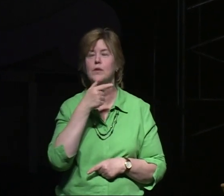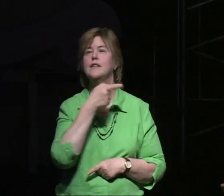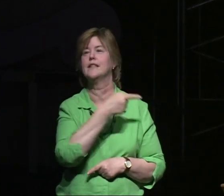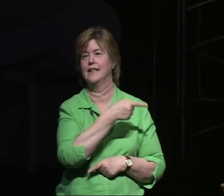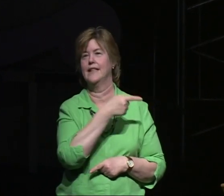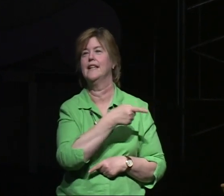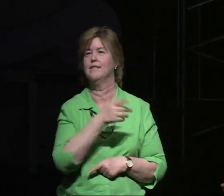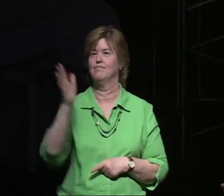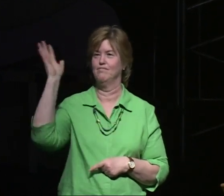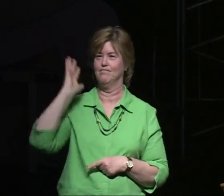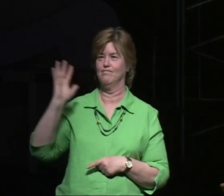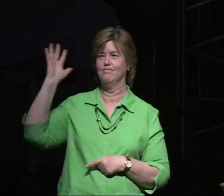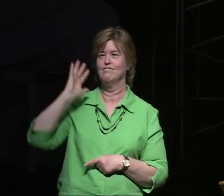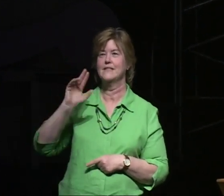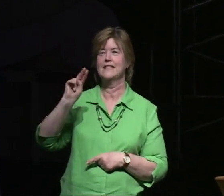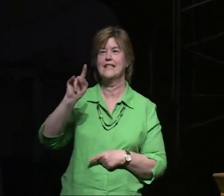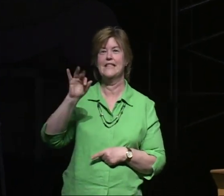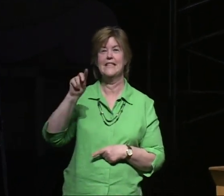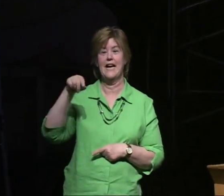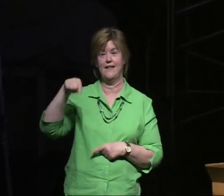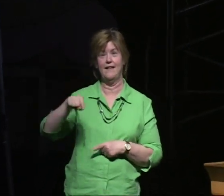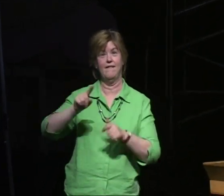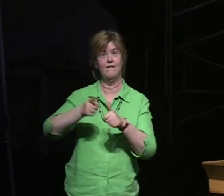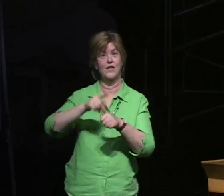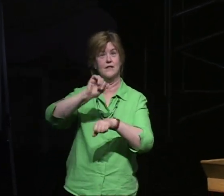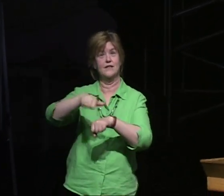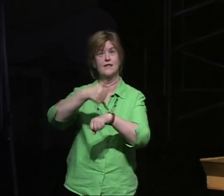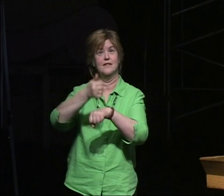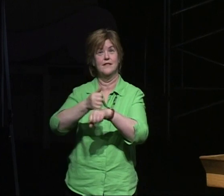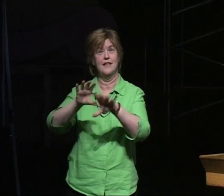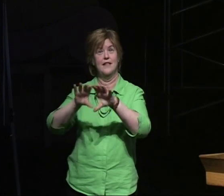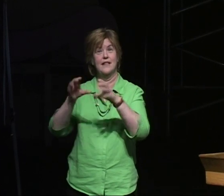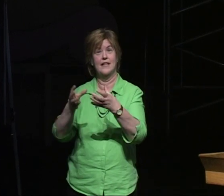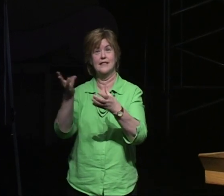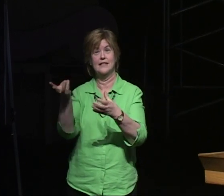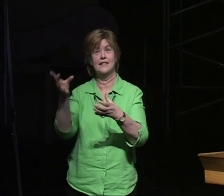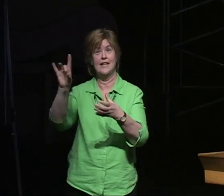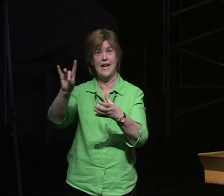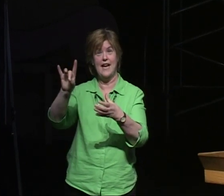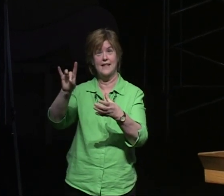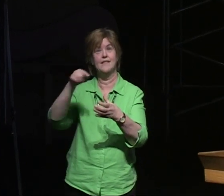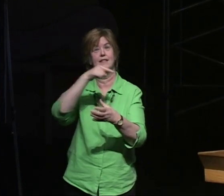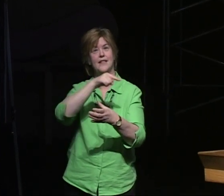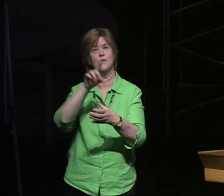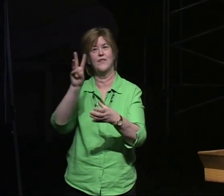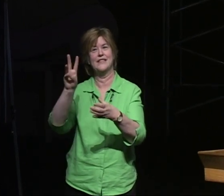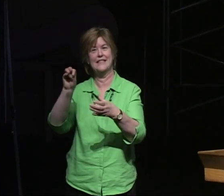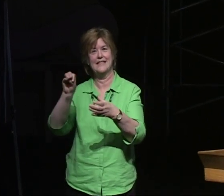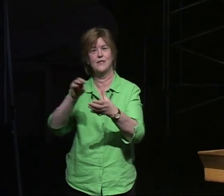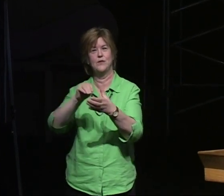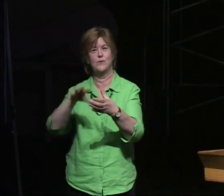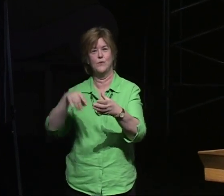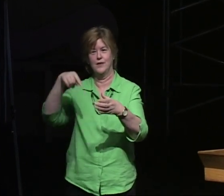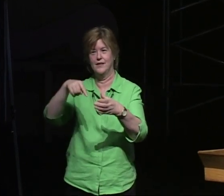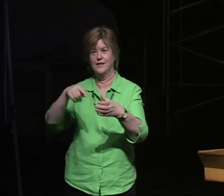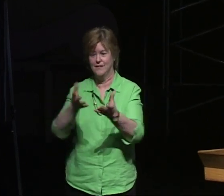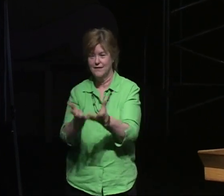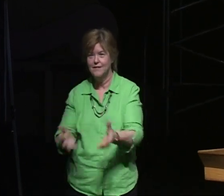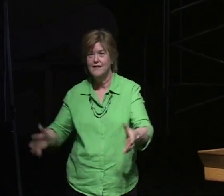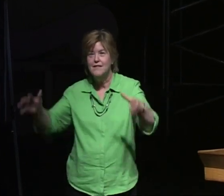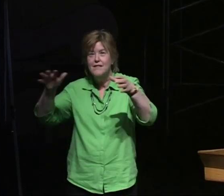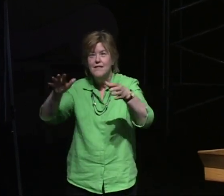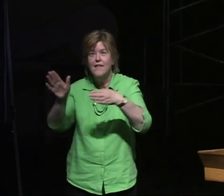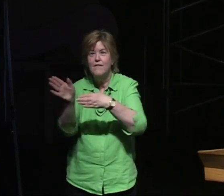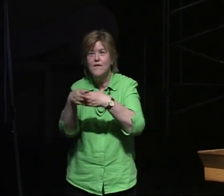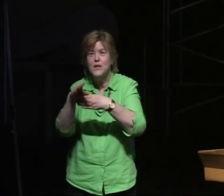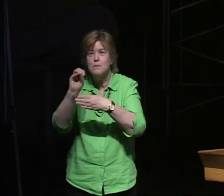Wonder, and he was actually one of our very first students to attend NTID